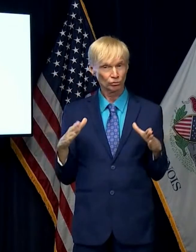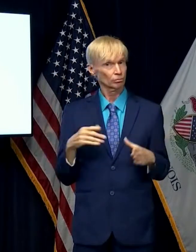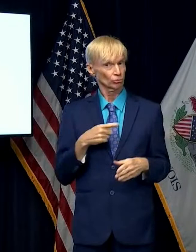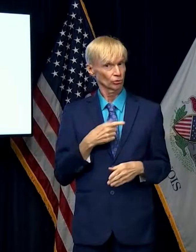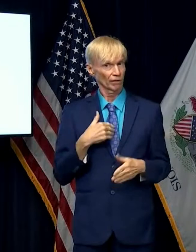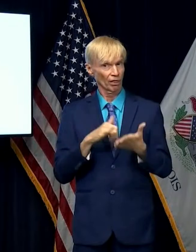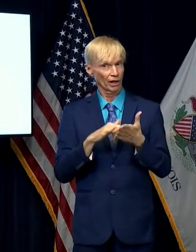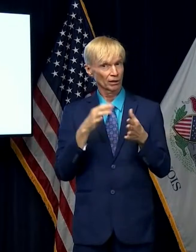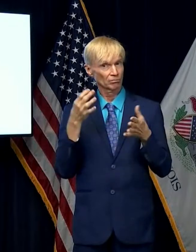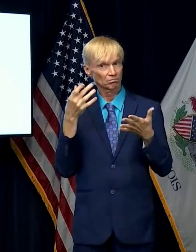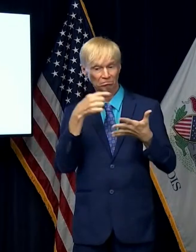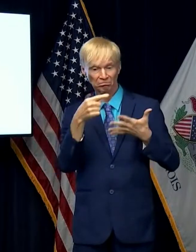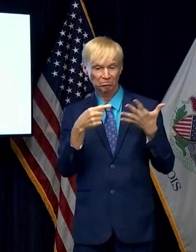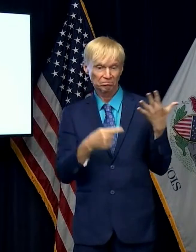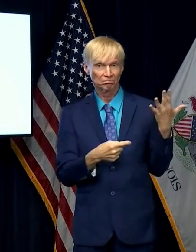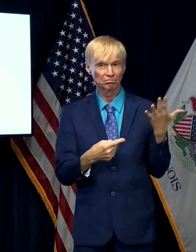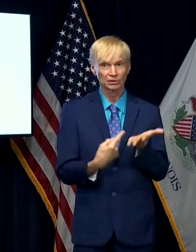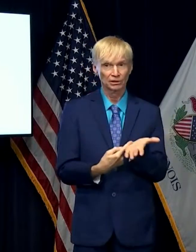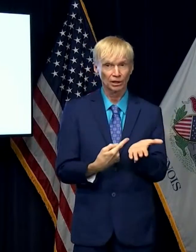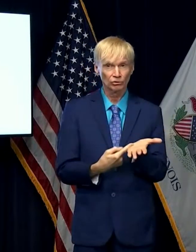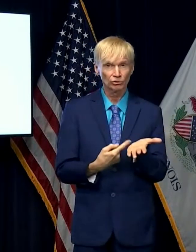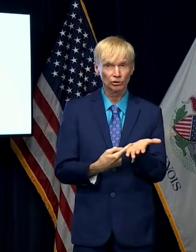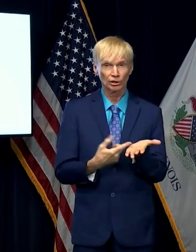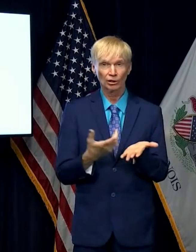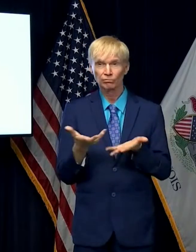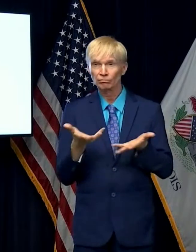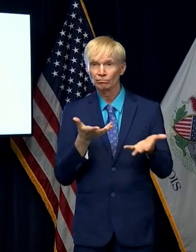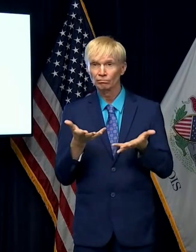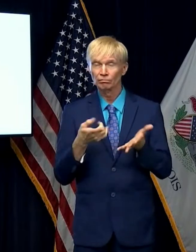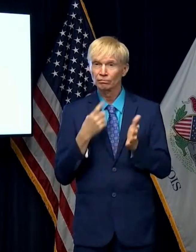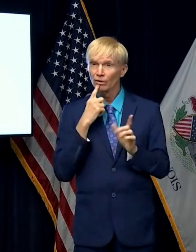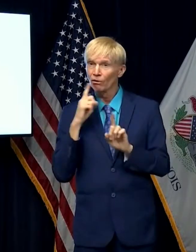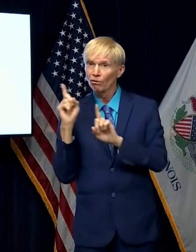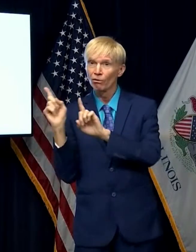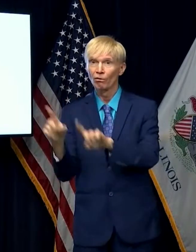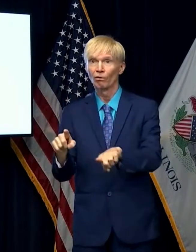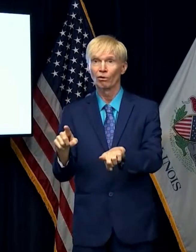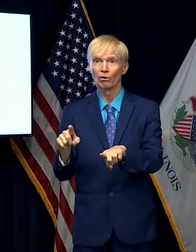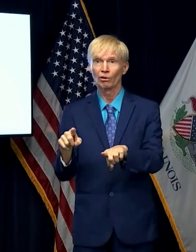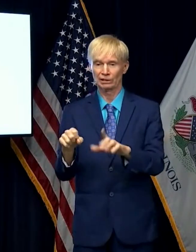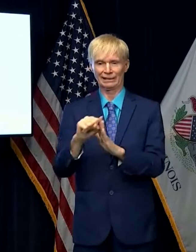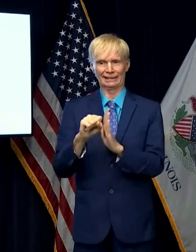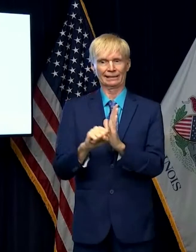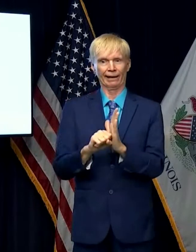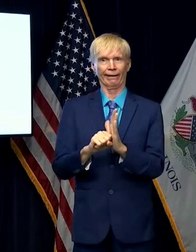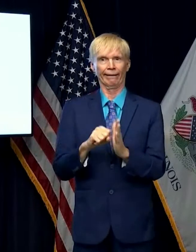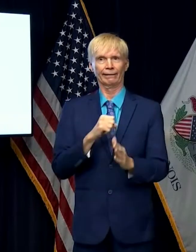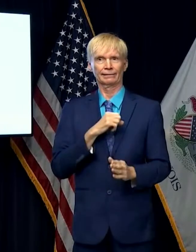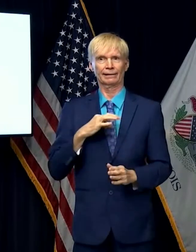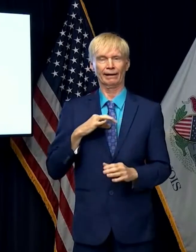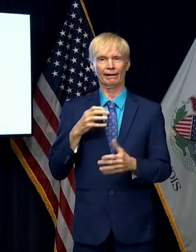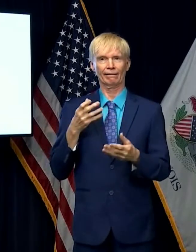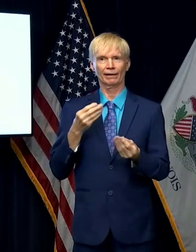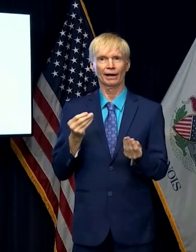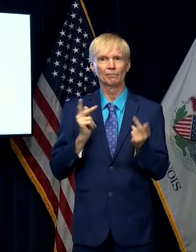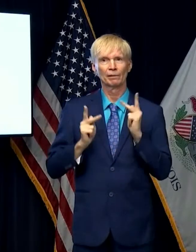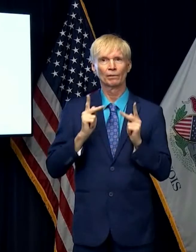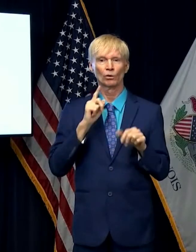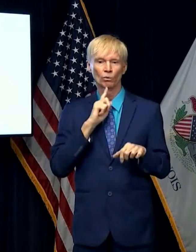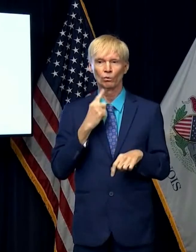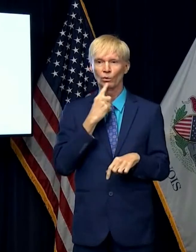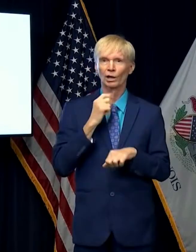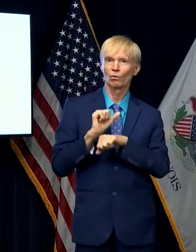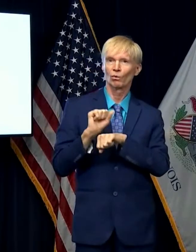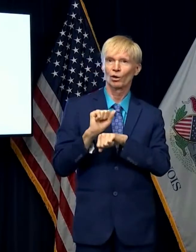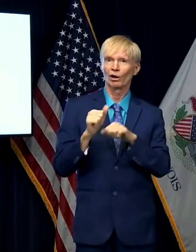of options? You're just talking about a mandate for state employees and vulnerable,